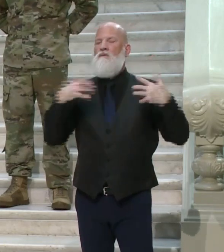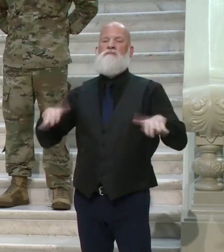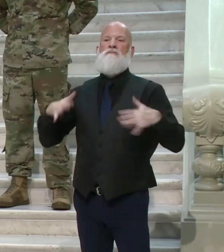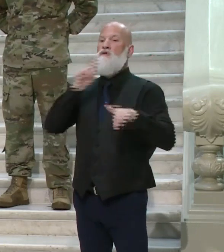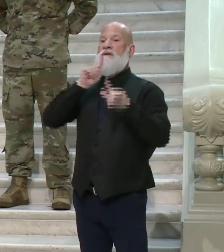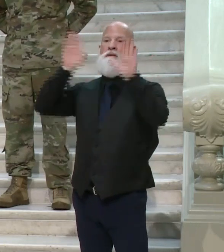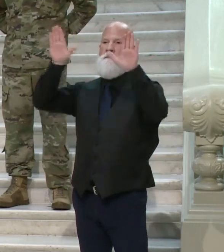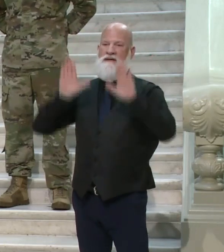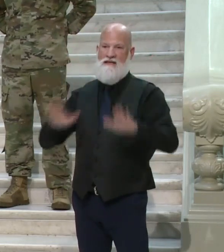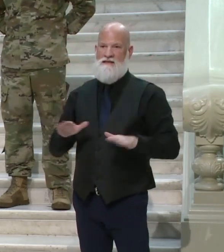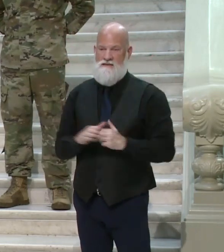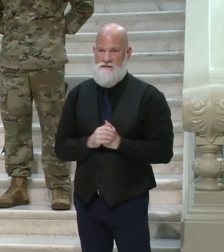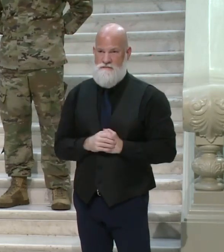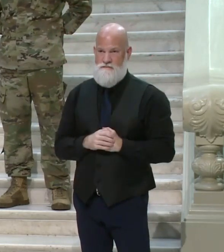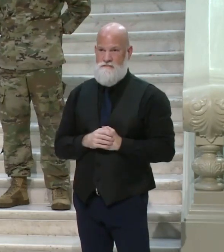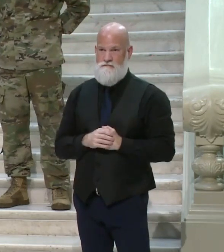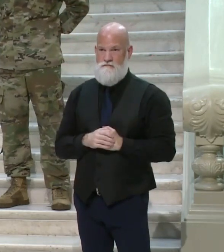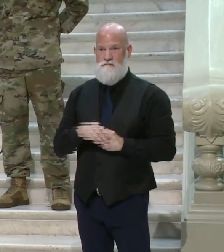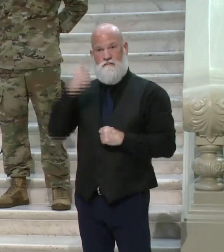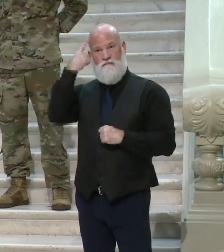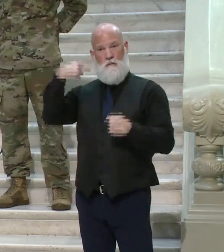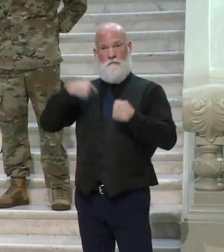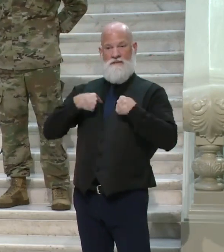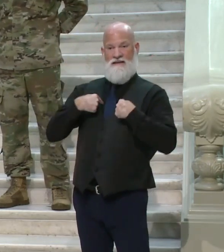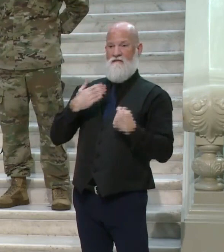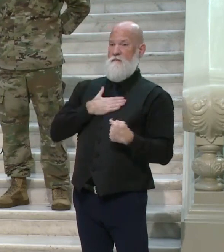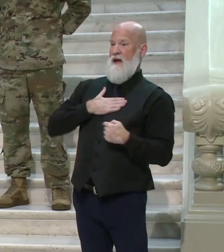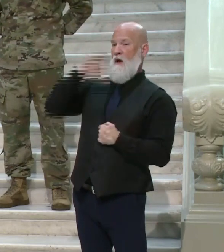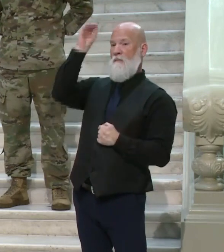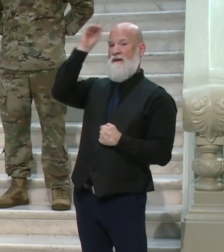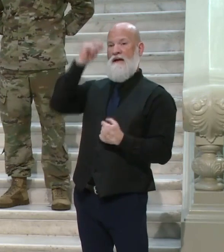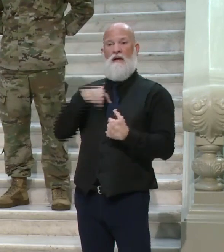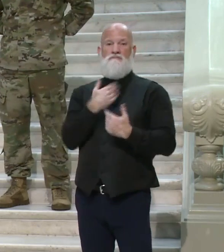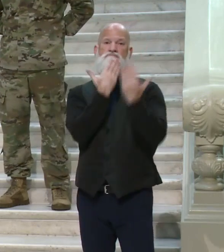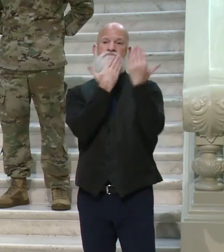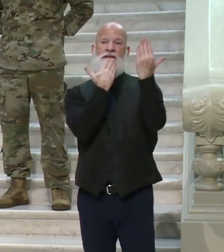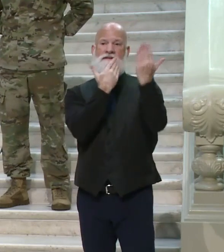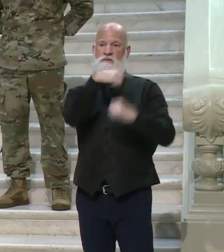And I know for me, it is appreciated.